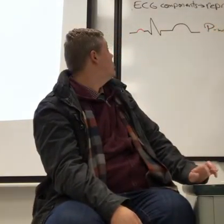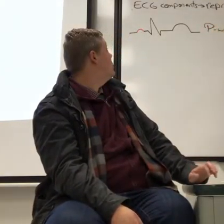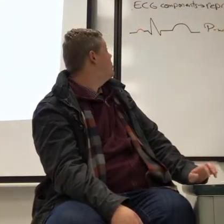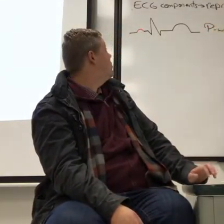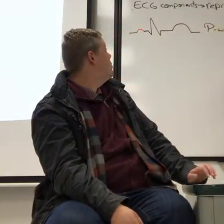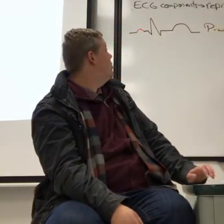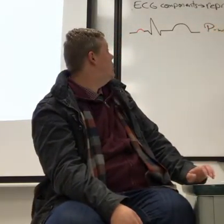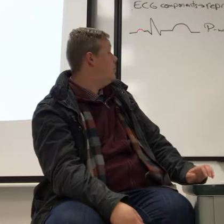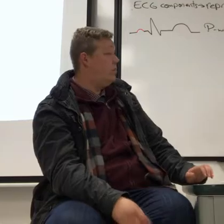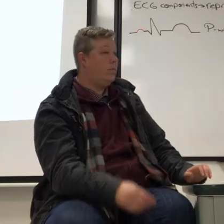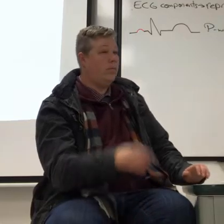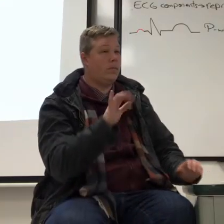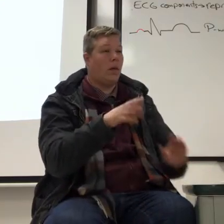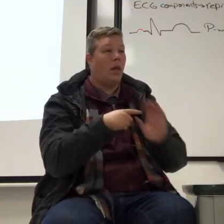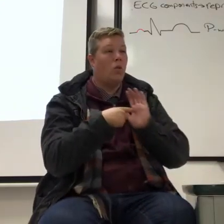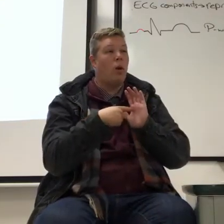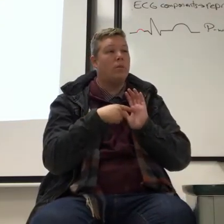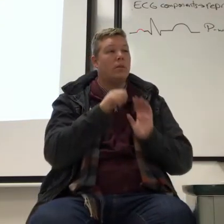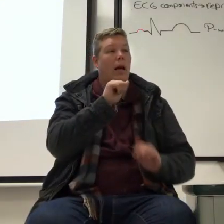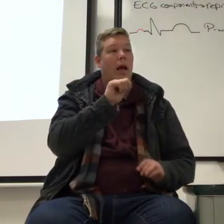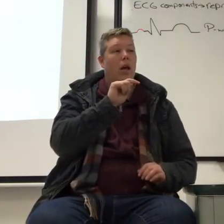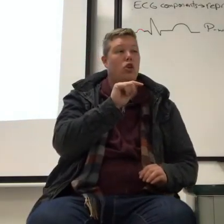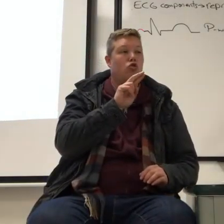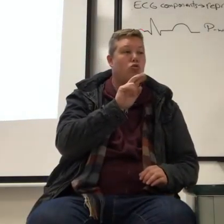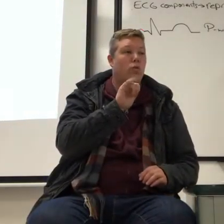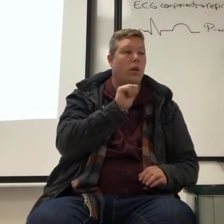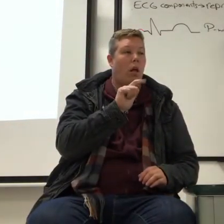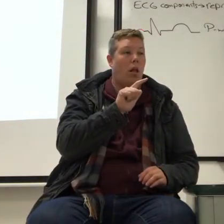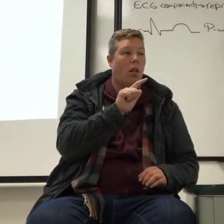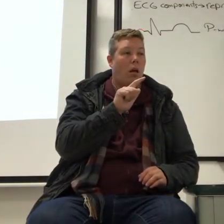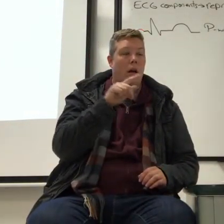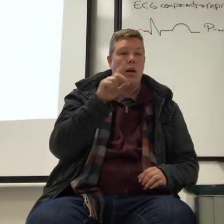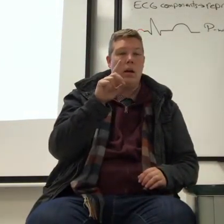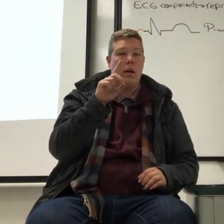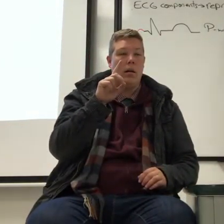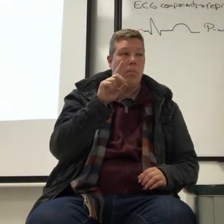That represents atrial depolarization.